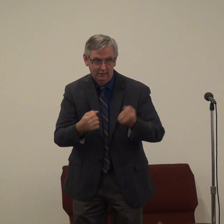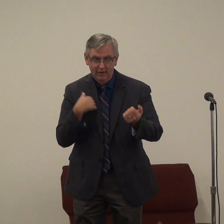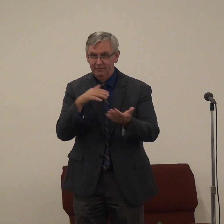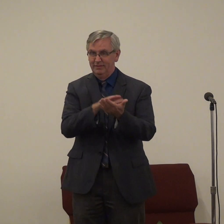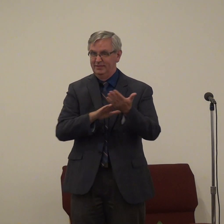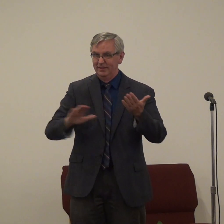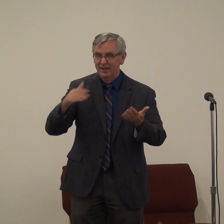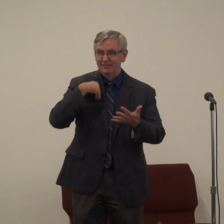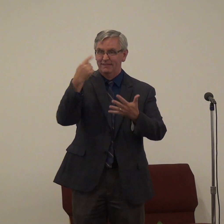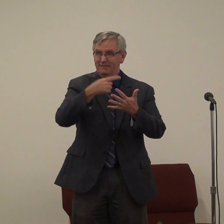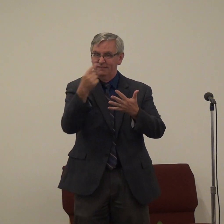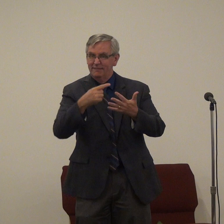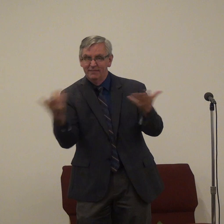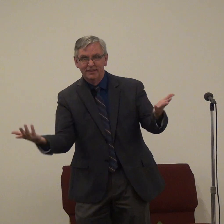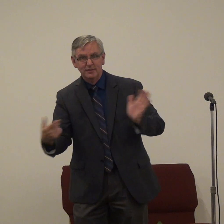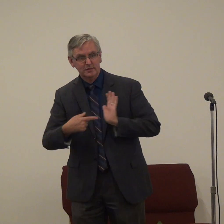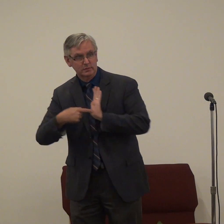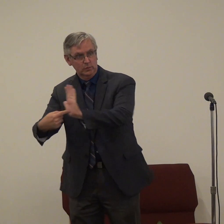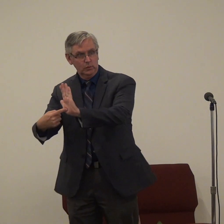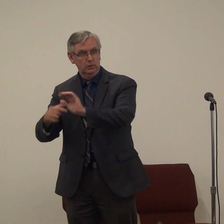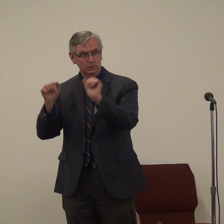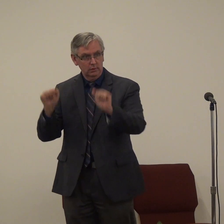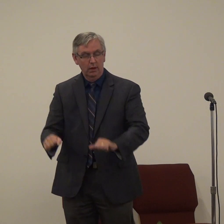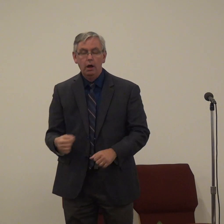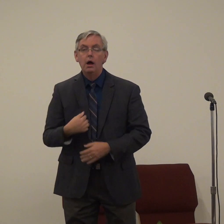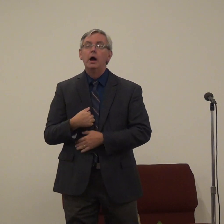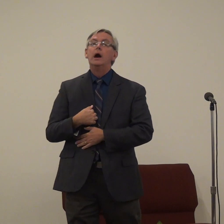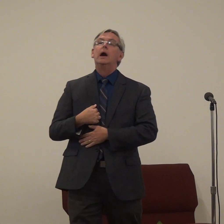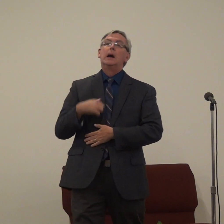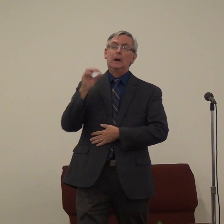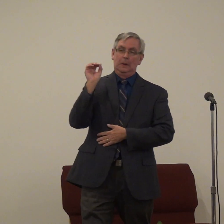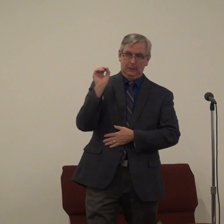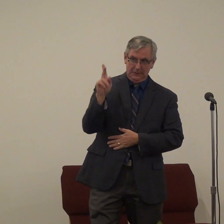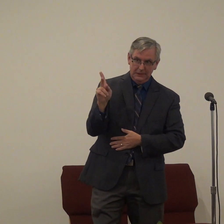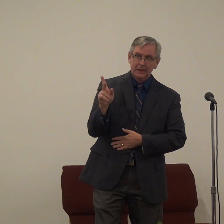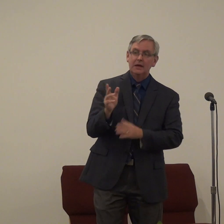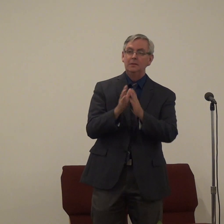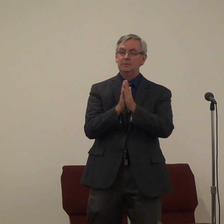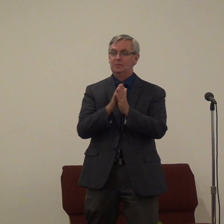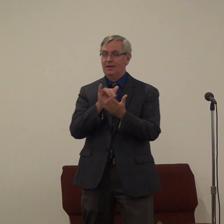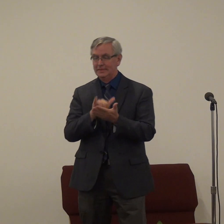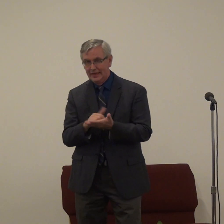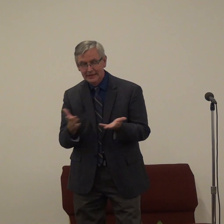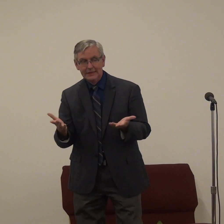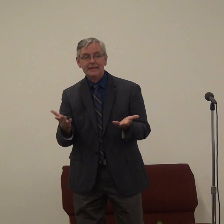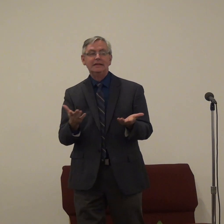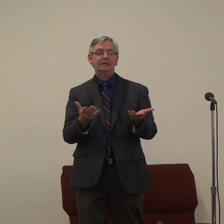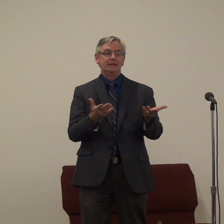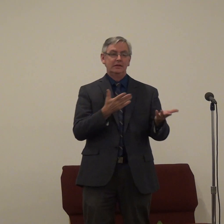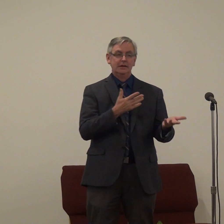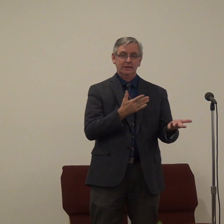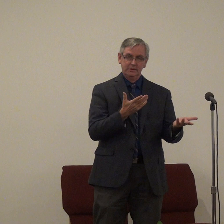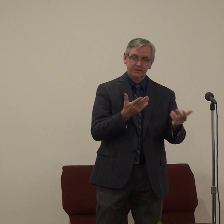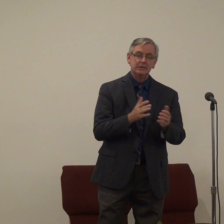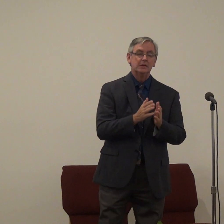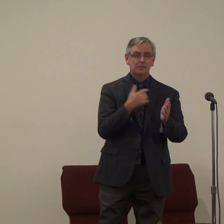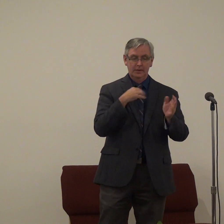normal life like they do, that you can drive, that you have a family, that you can communicate. And I said, okay, I'll pray about